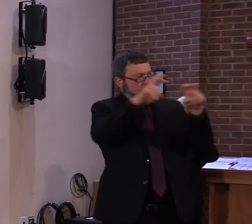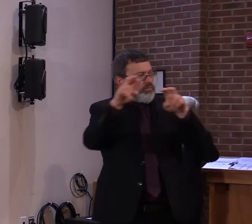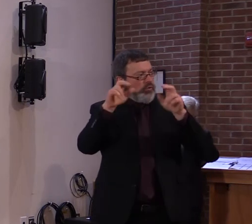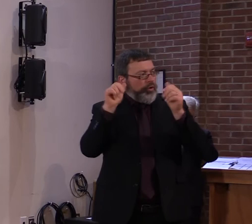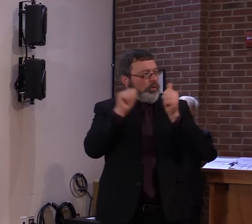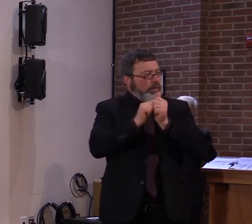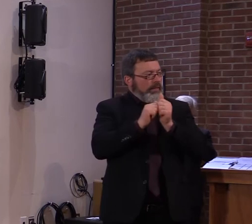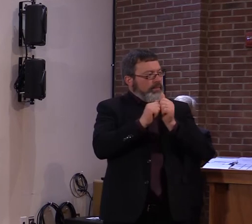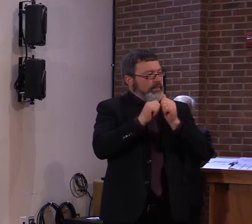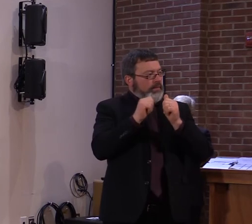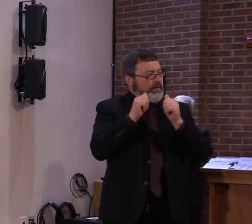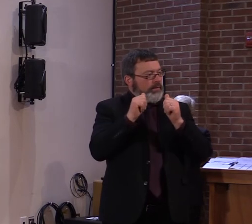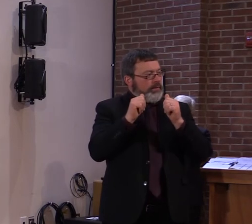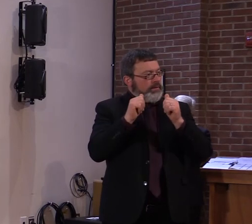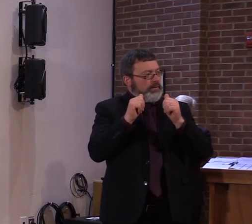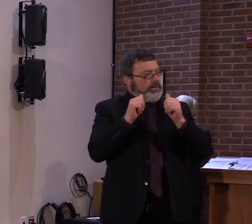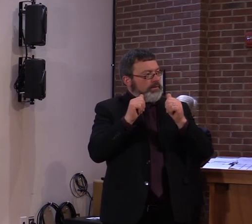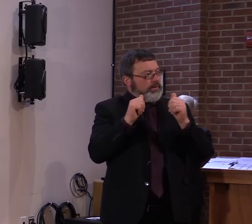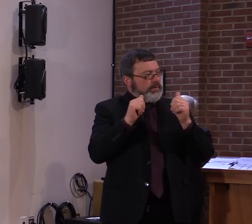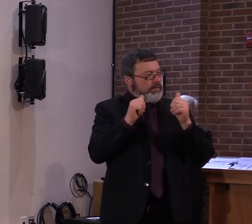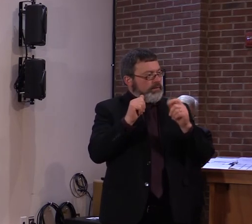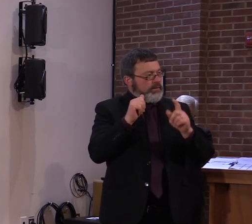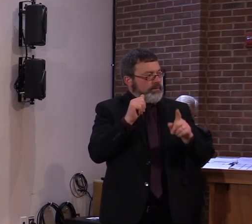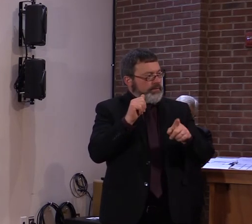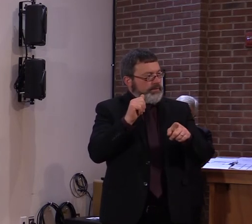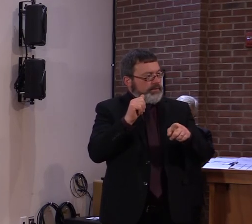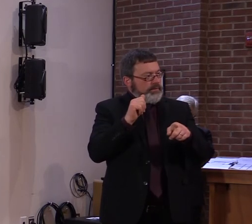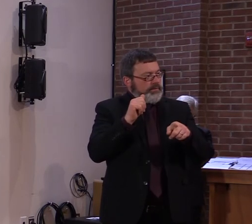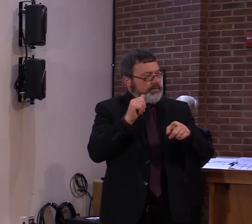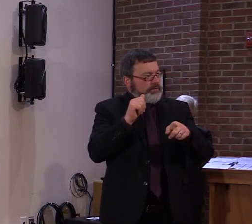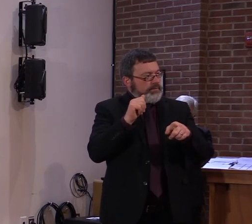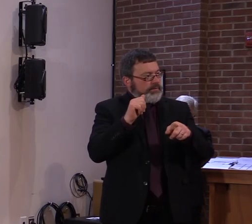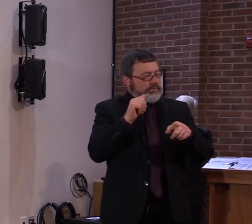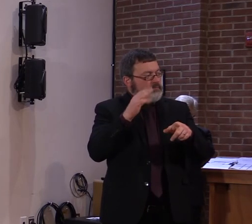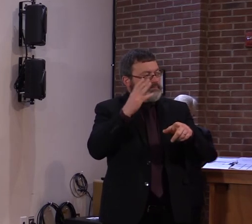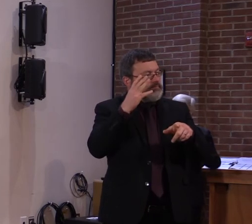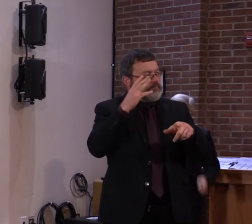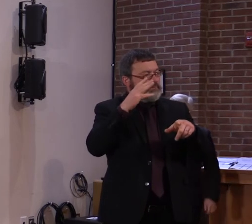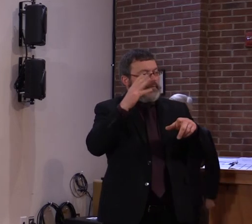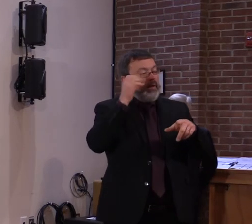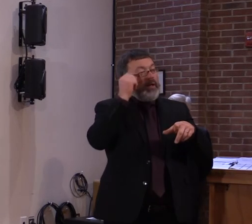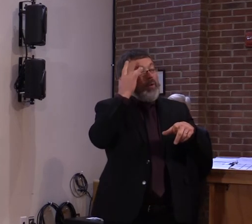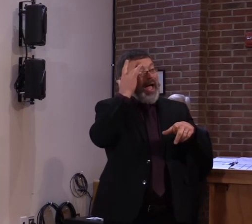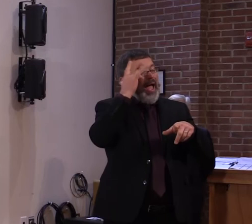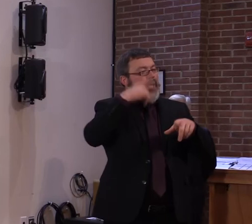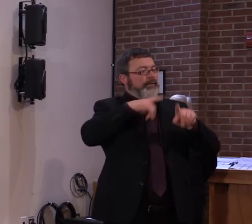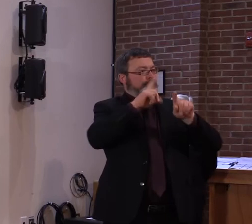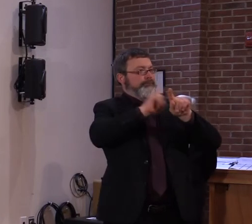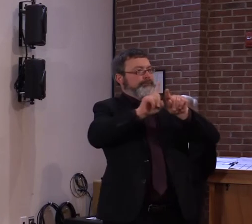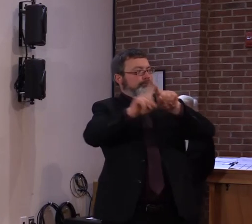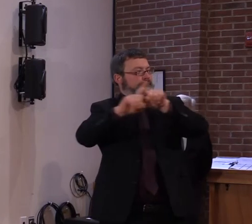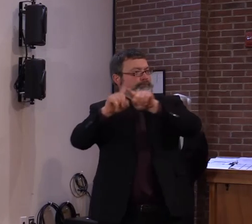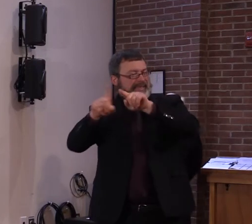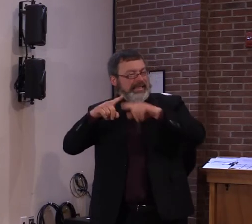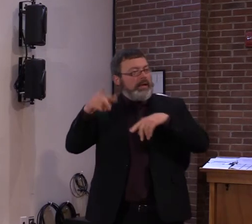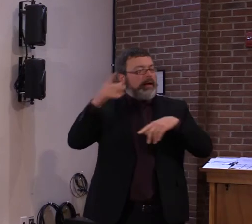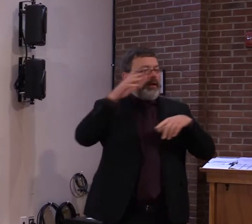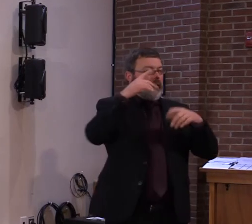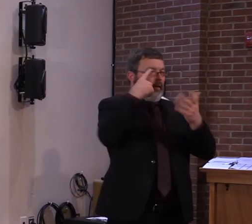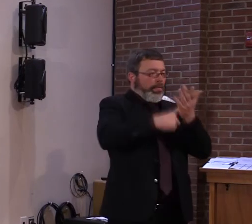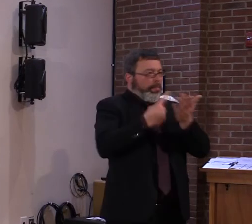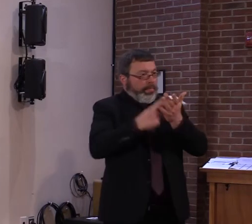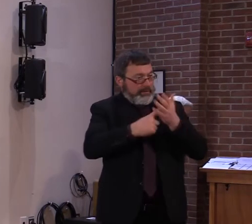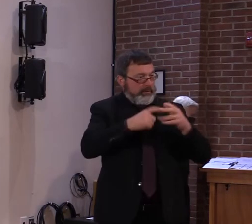so few randomized studies looking at people wearing masks versus not wearing masks, and she felt that this should